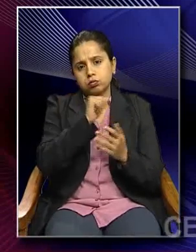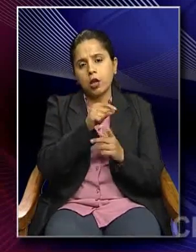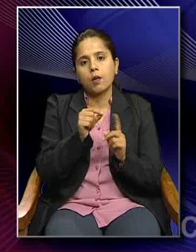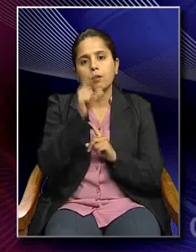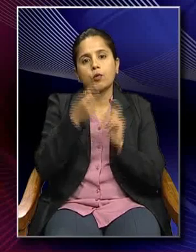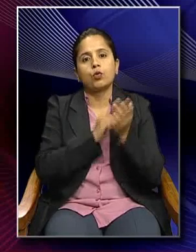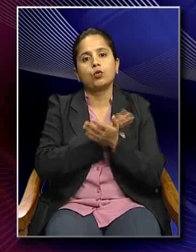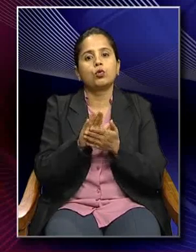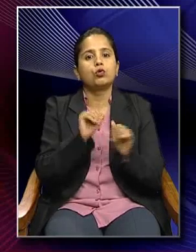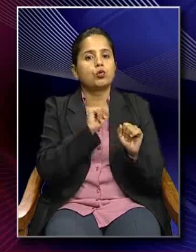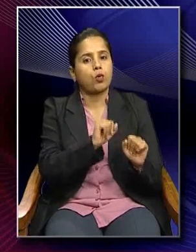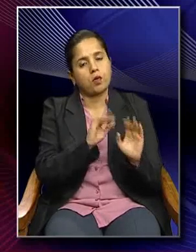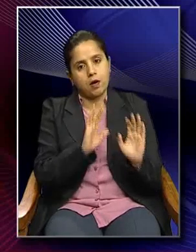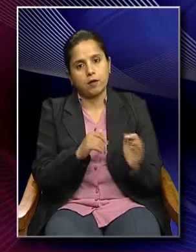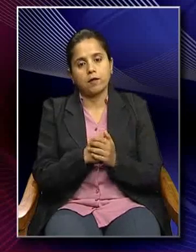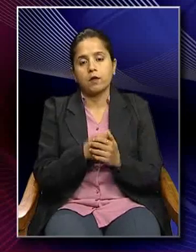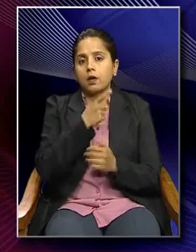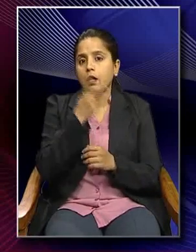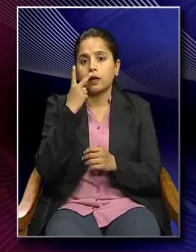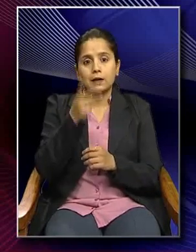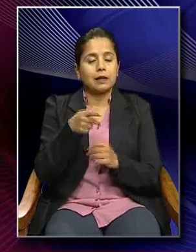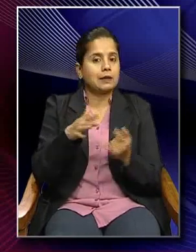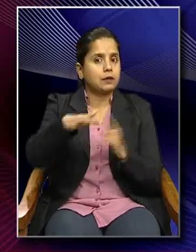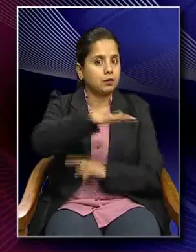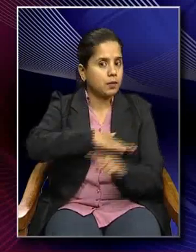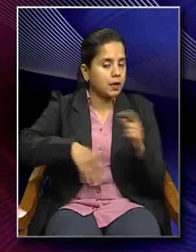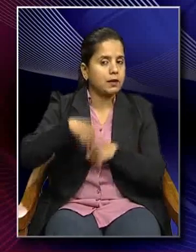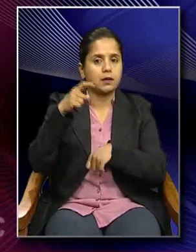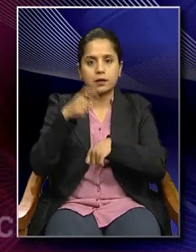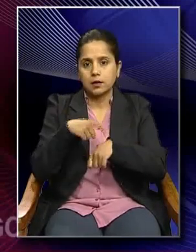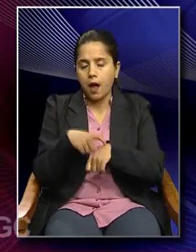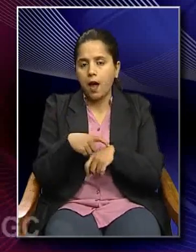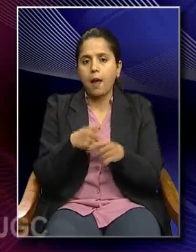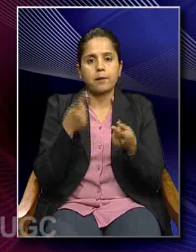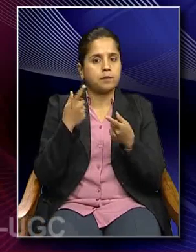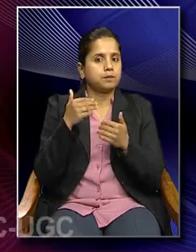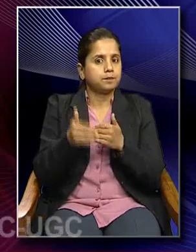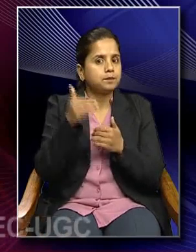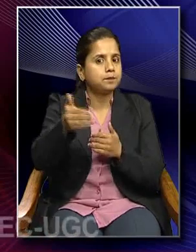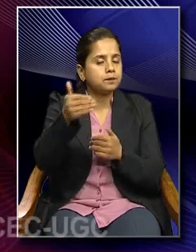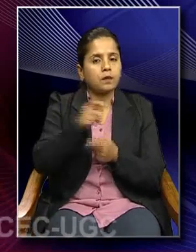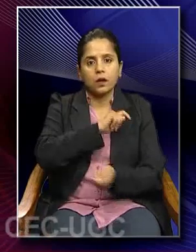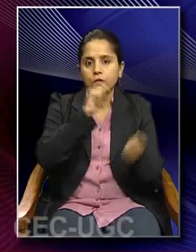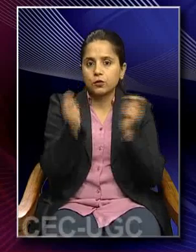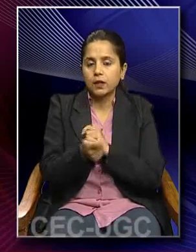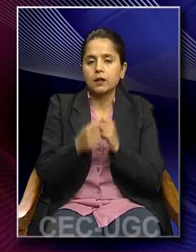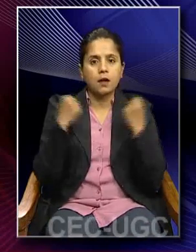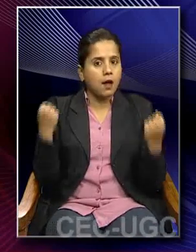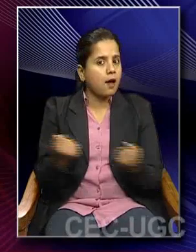Purush. It is beyond space-time continuum or change and